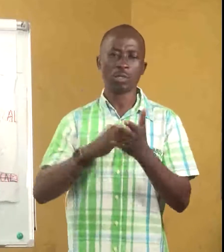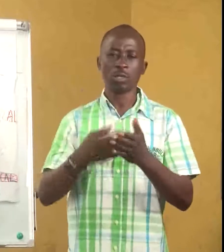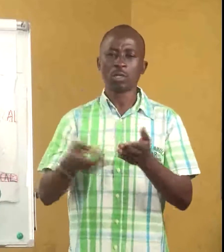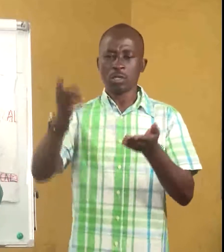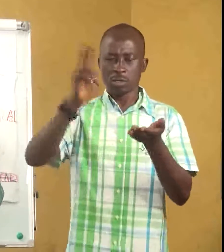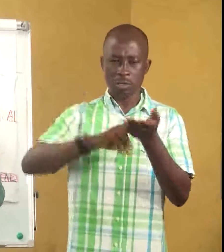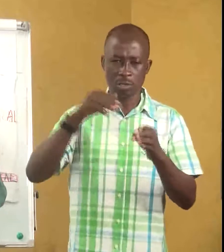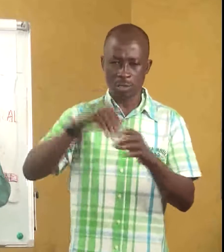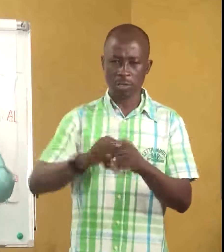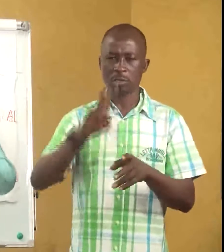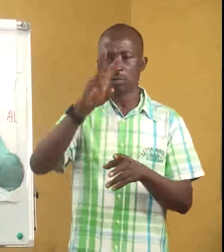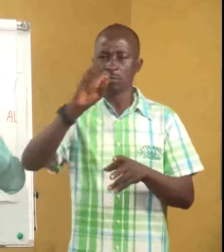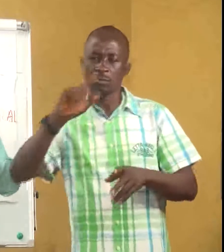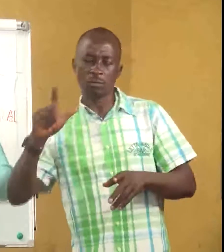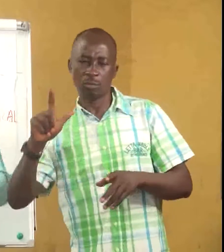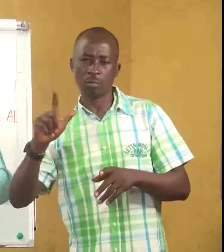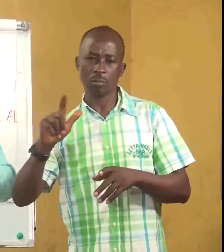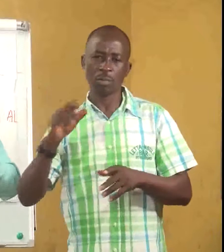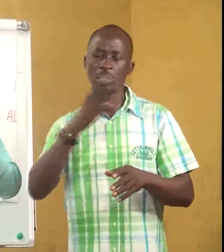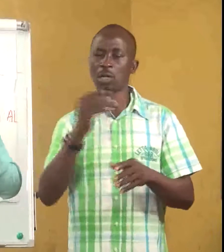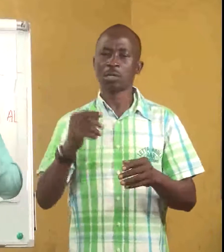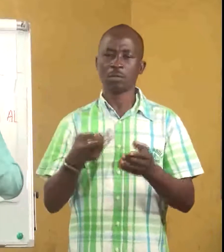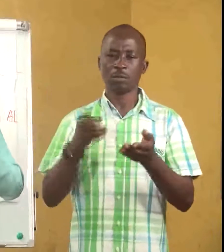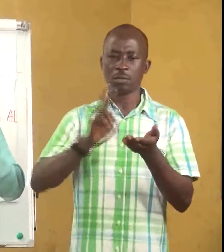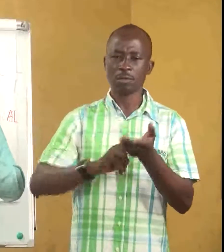in volume. And the increases in volume